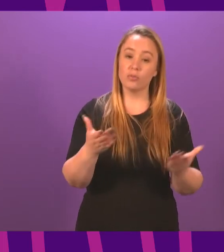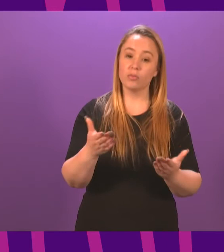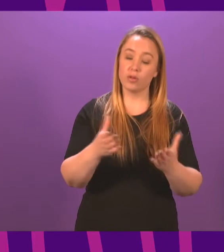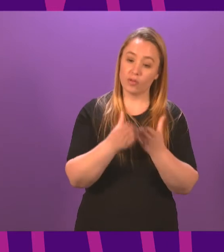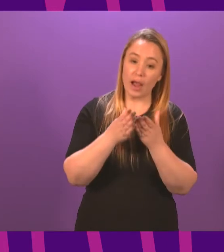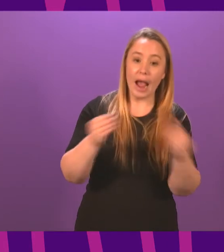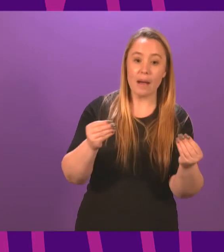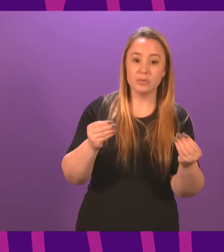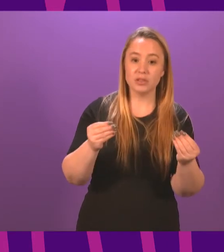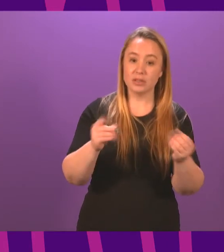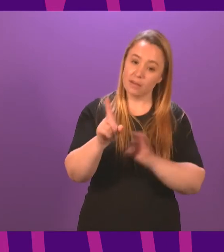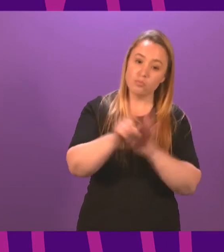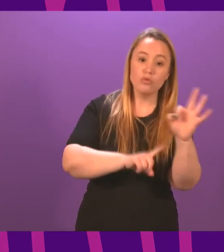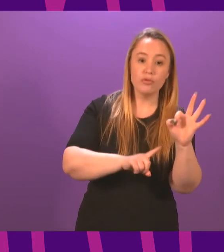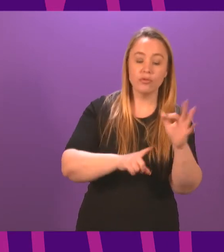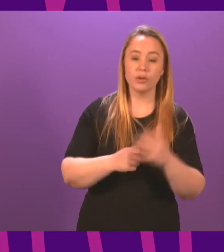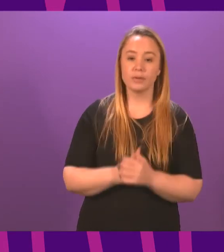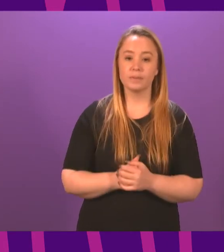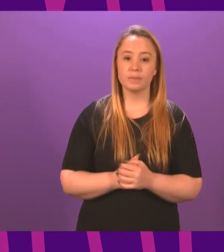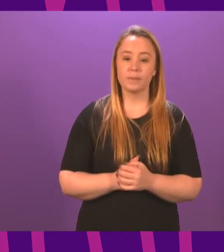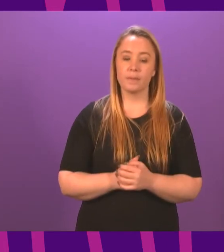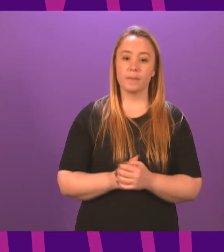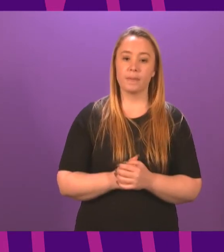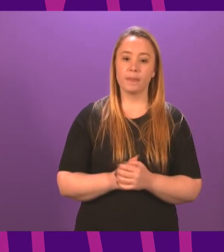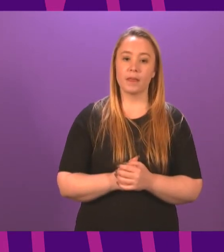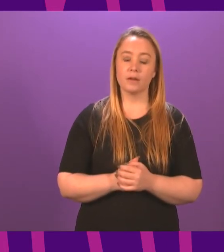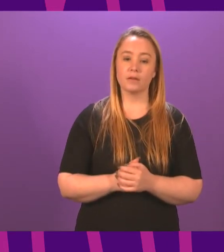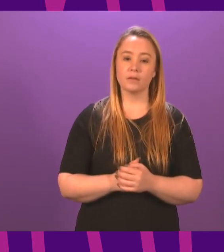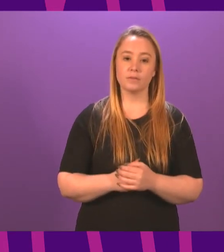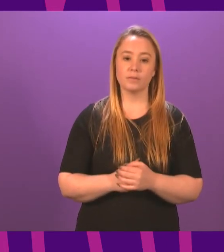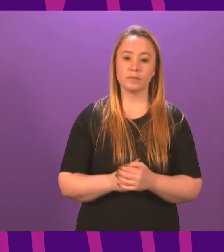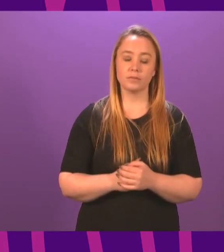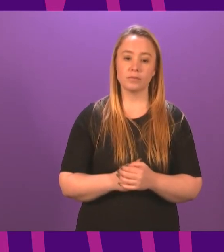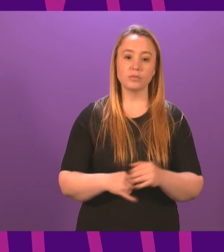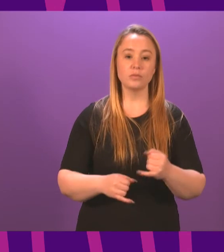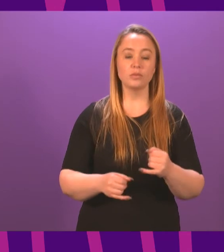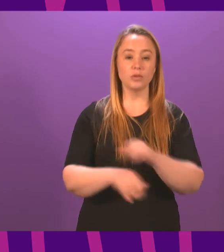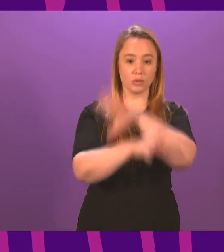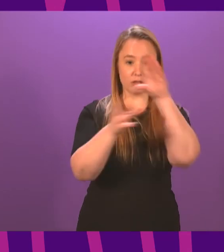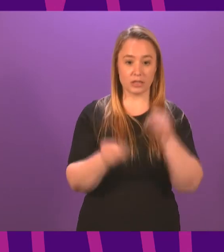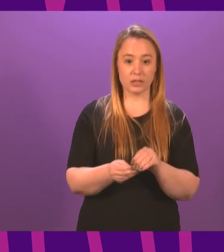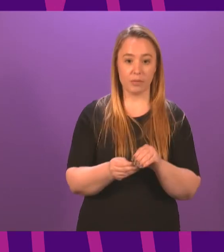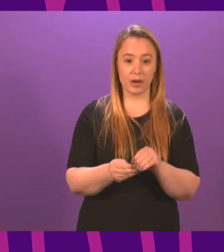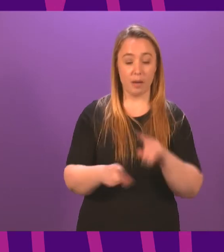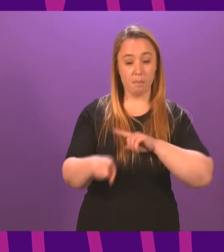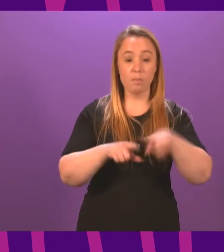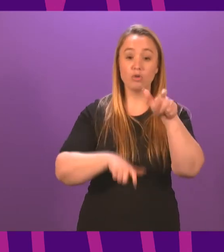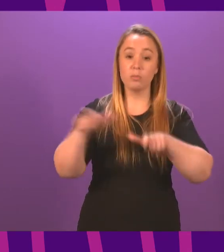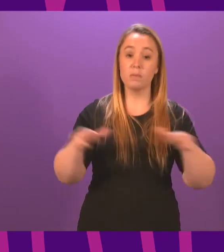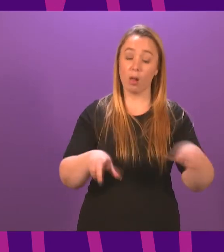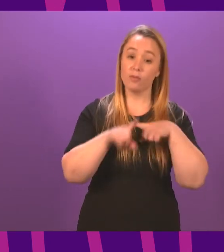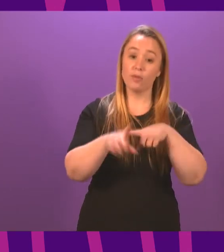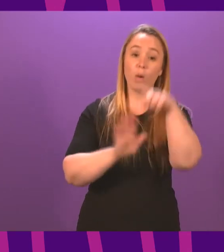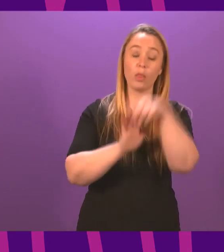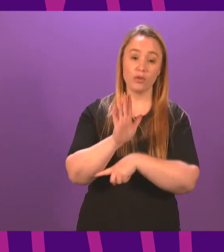those gaps as best we can. Presiding Officer, in concluding, by and large, my constituents will abide by these tougher